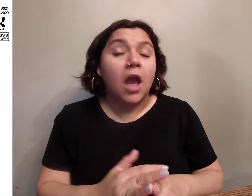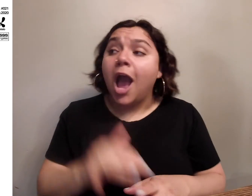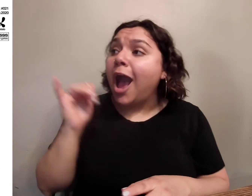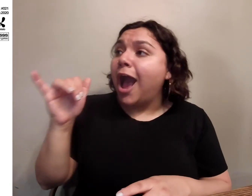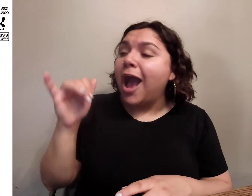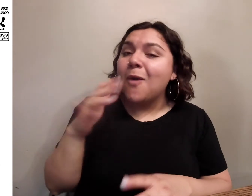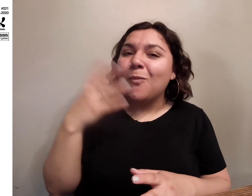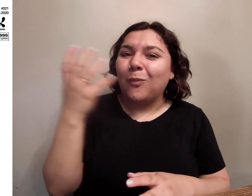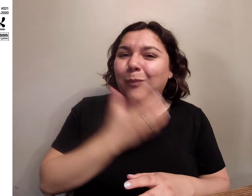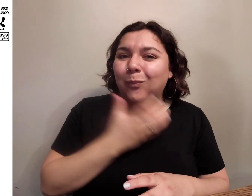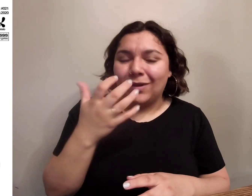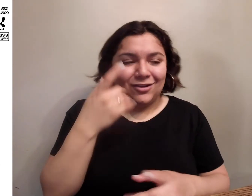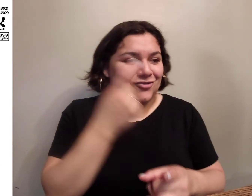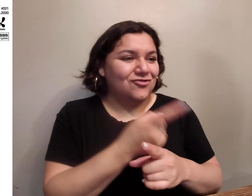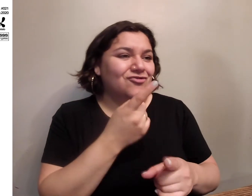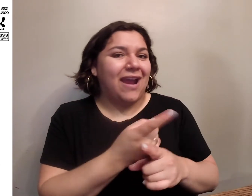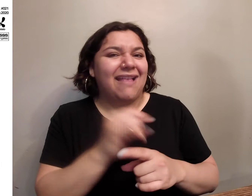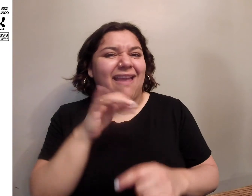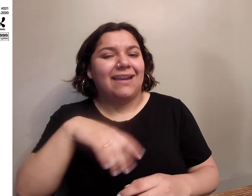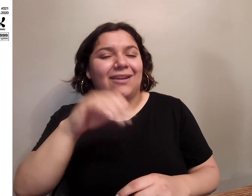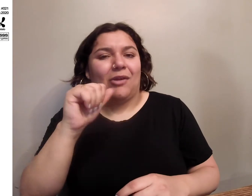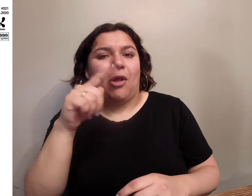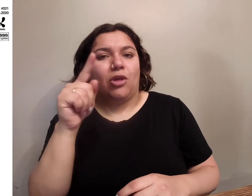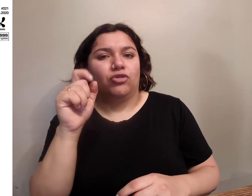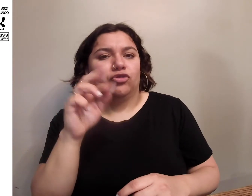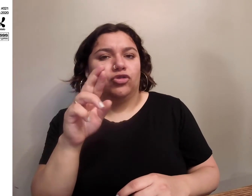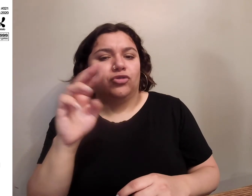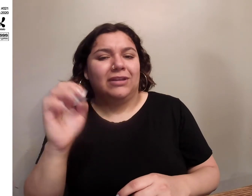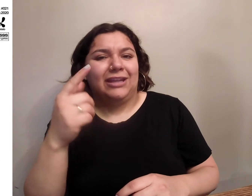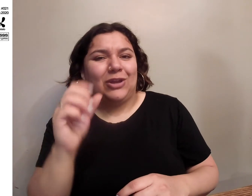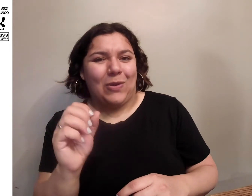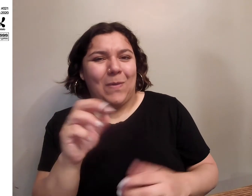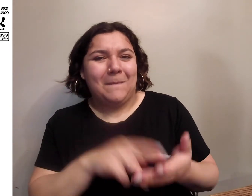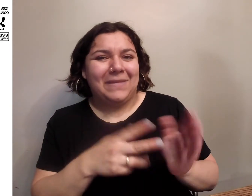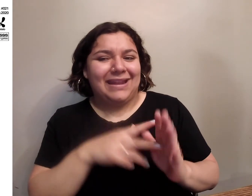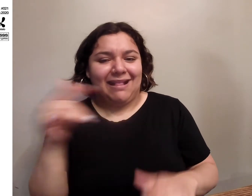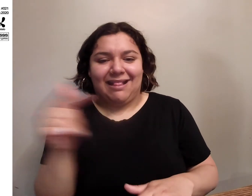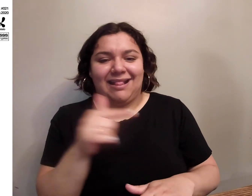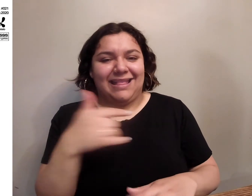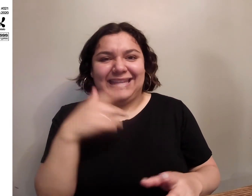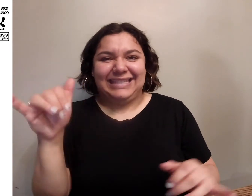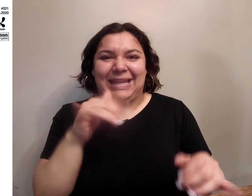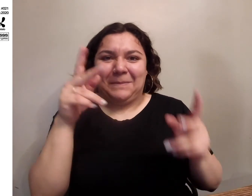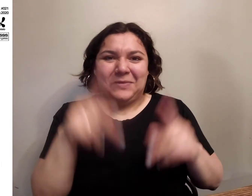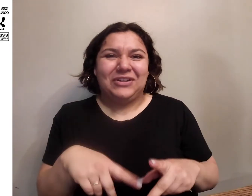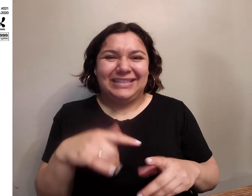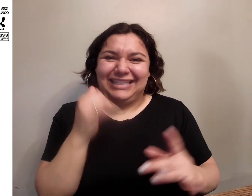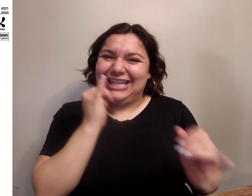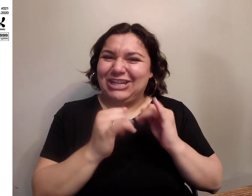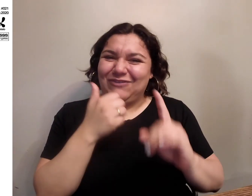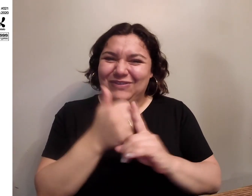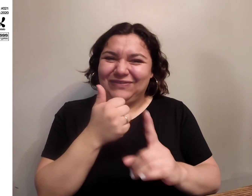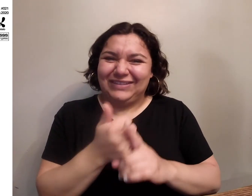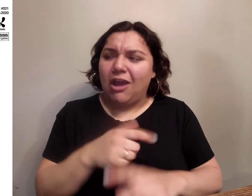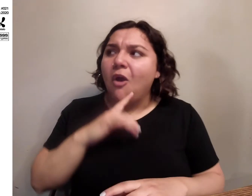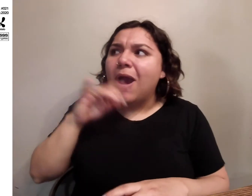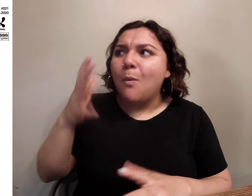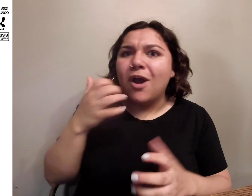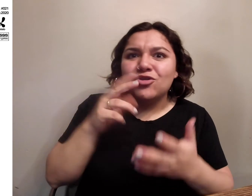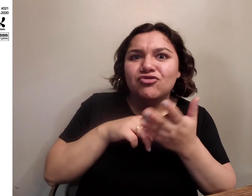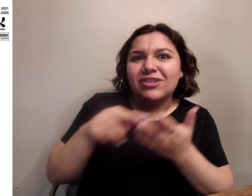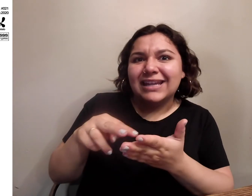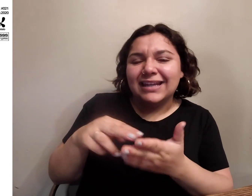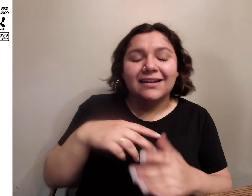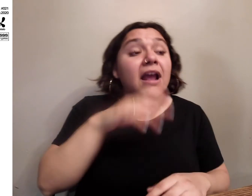Wow. So an altered ego, his alter ego and his altered ego in some sense. So where I'd love to read